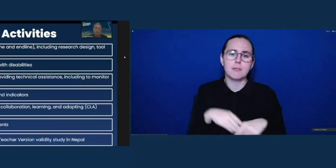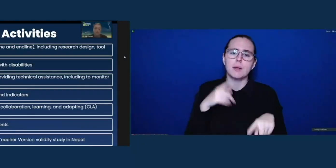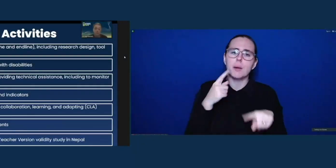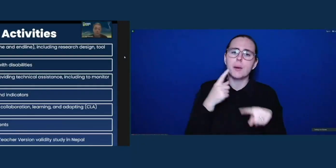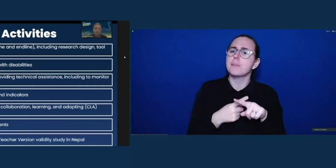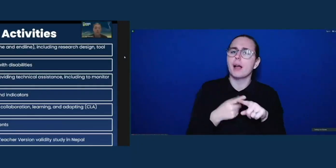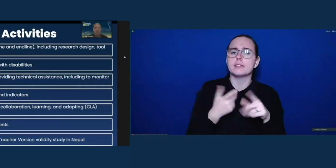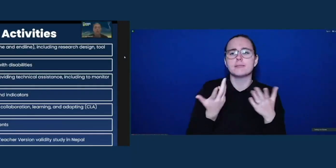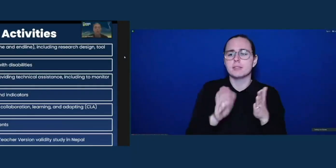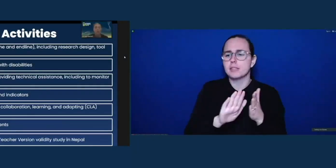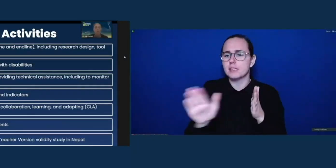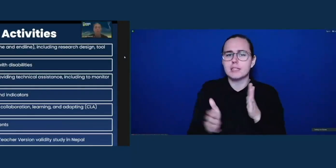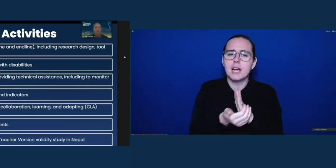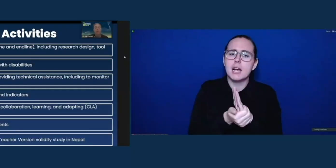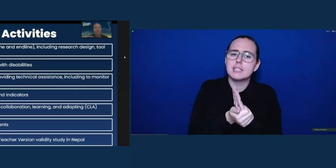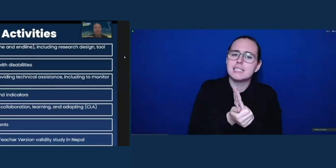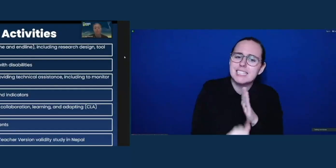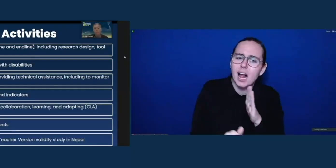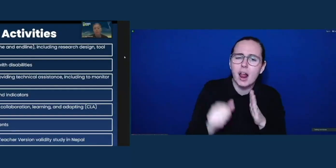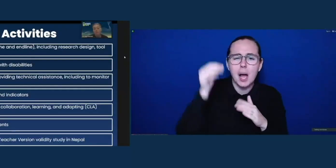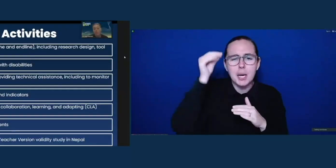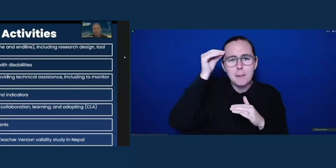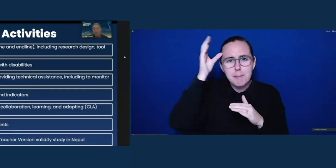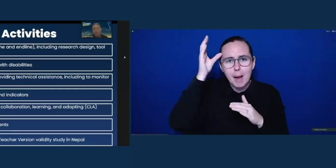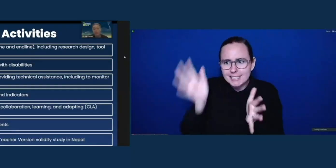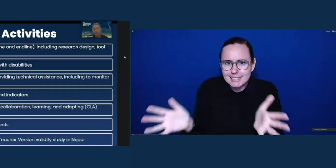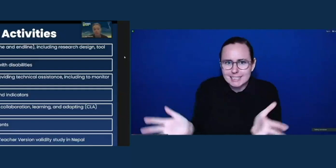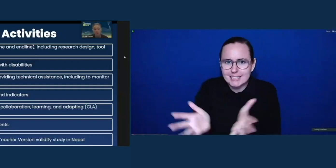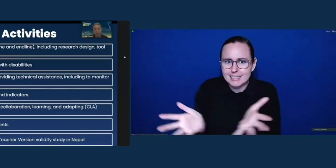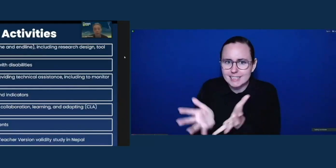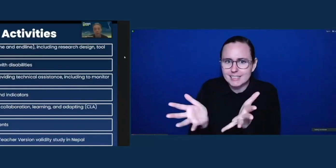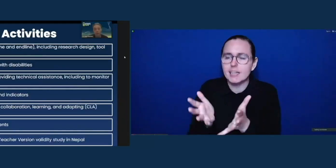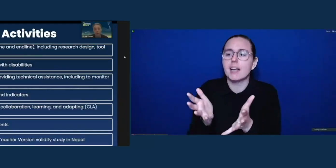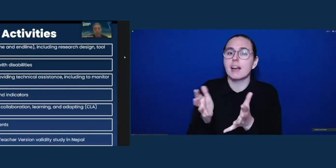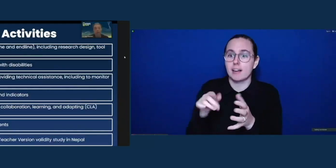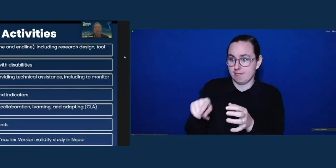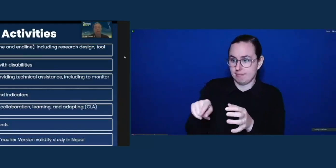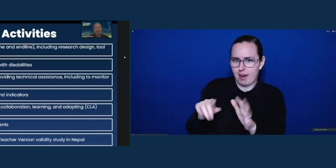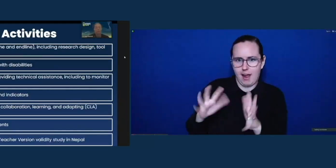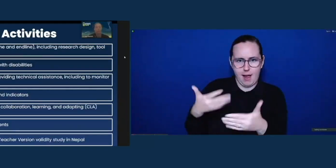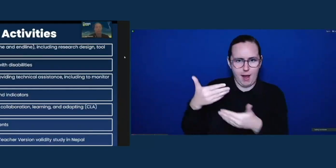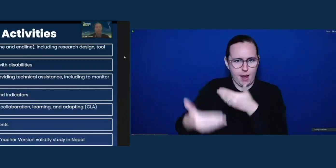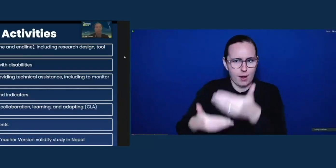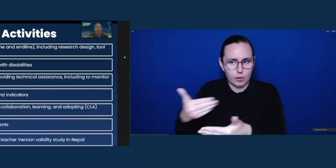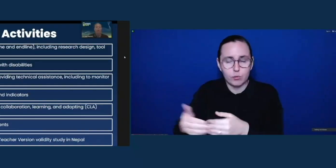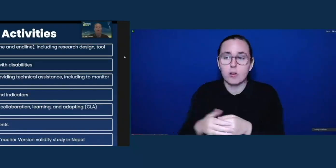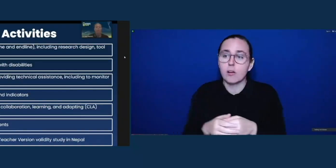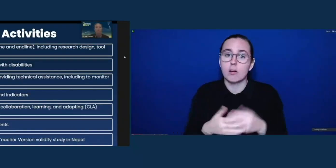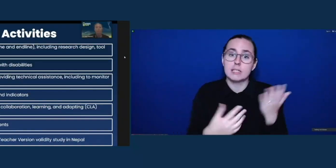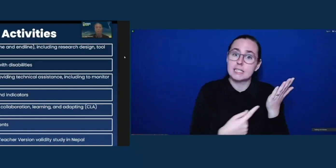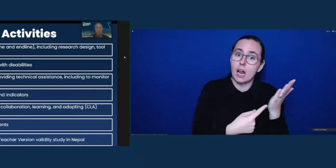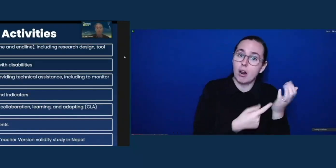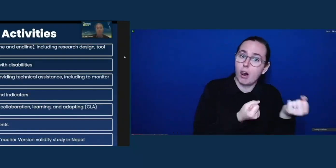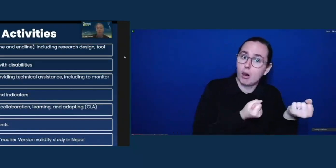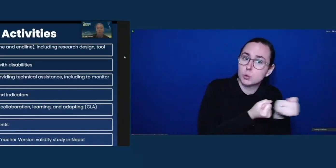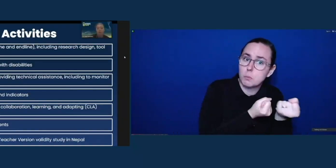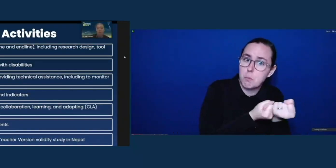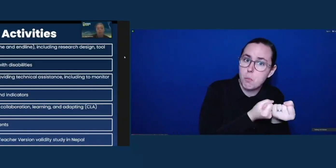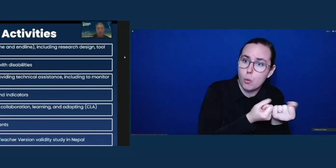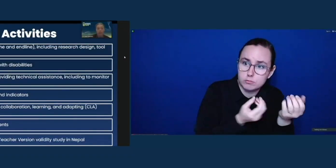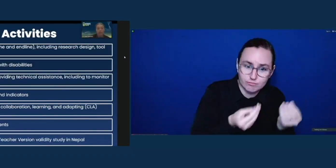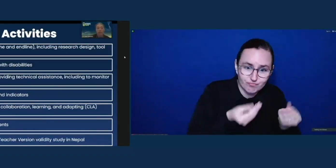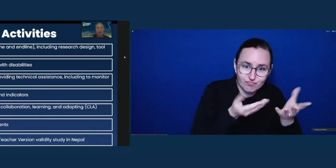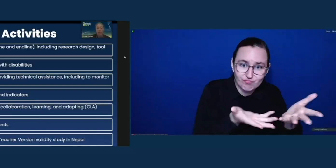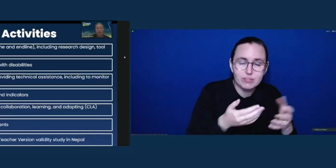and evaluation. We've also provided technical assistance on project level M&E. We supported the ACR partners